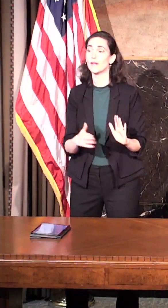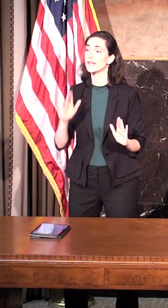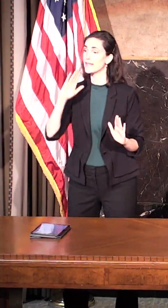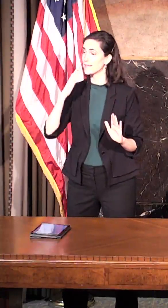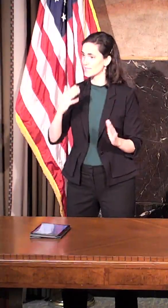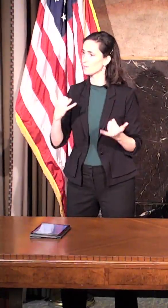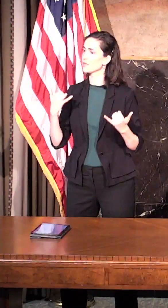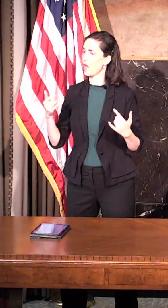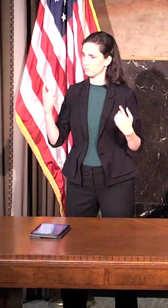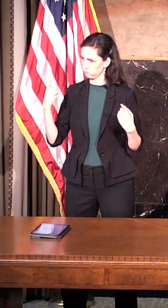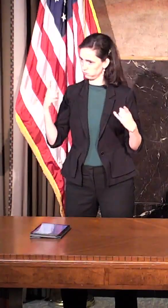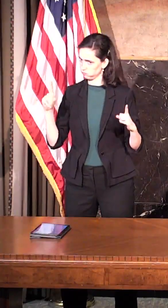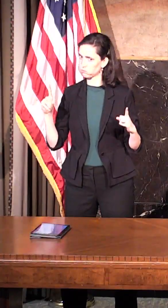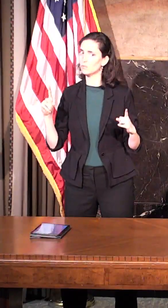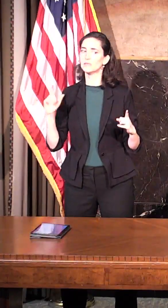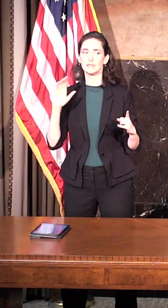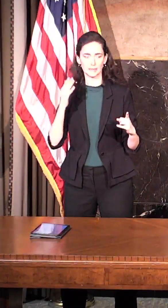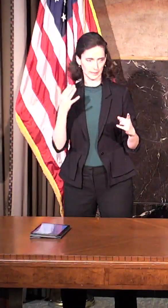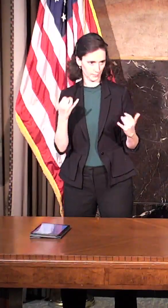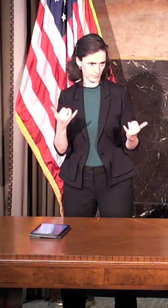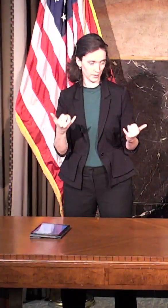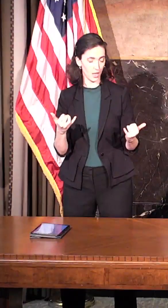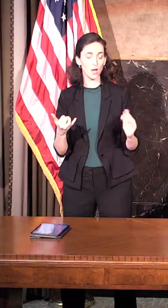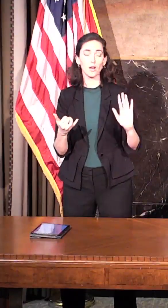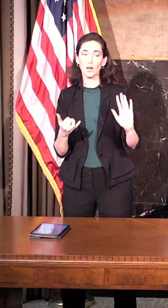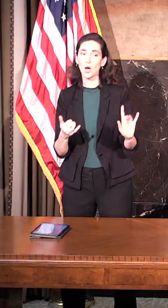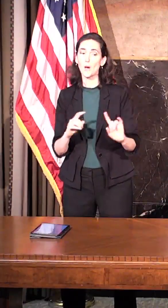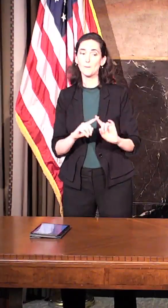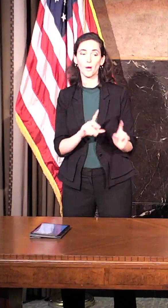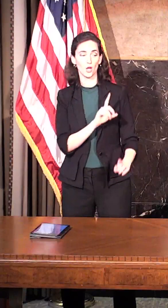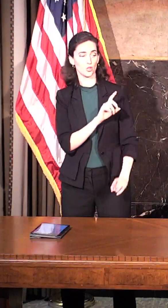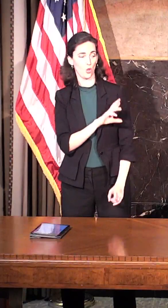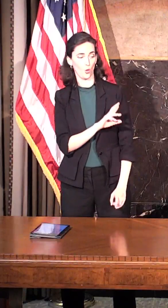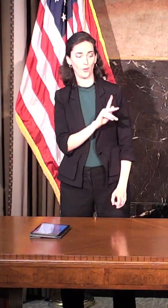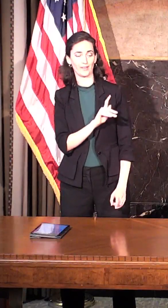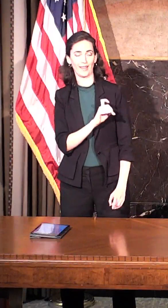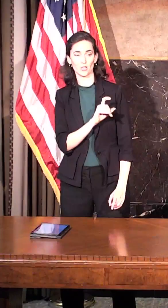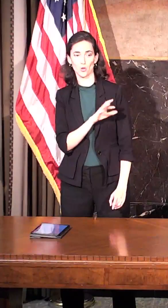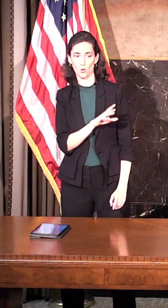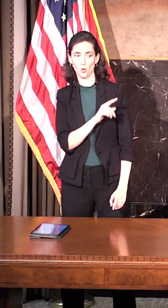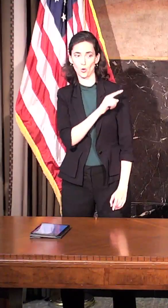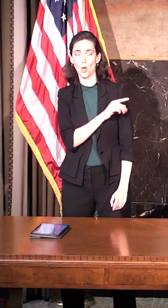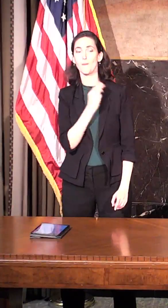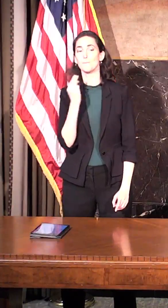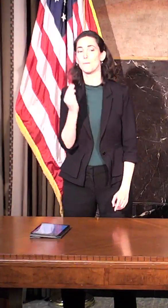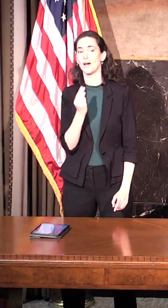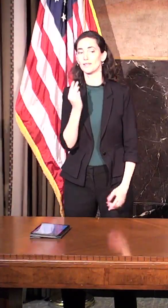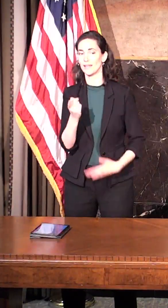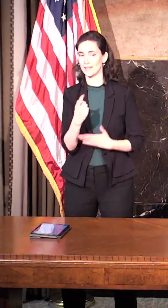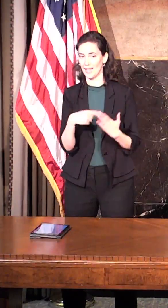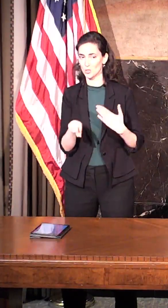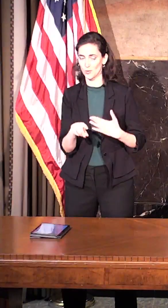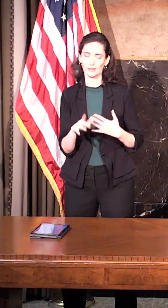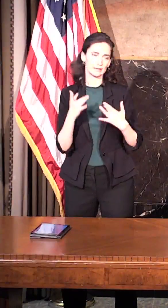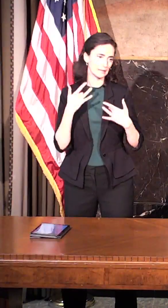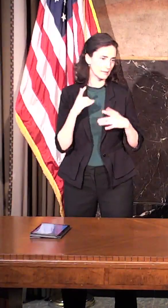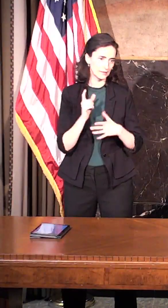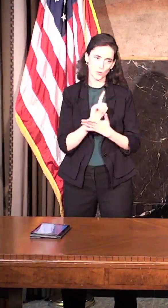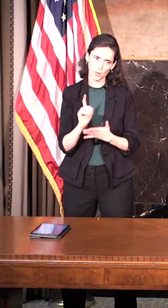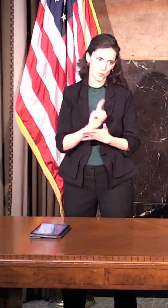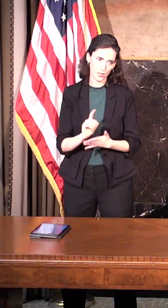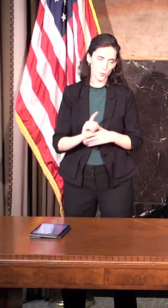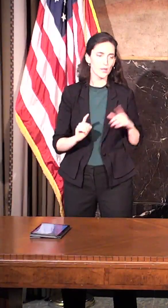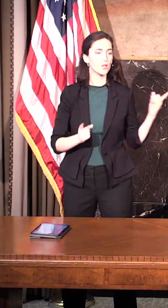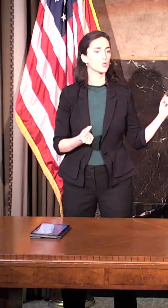that that's what we're going to see. But Dr. Cantor gets the opportunity on Monday of next week, as we always do,